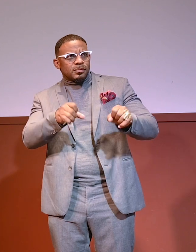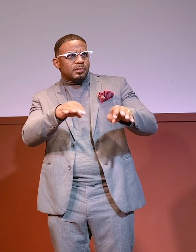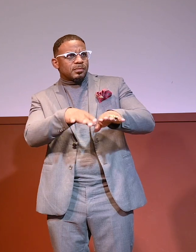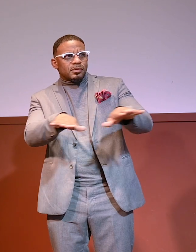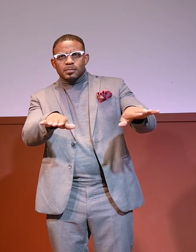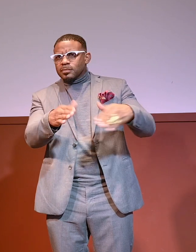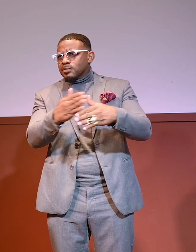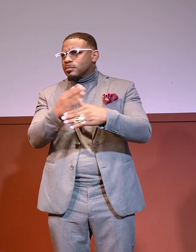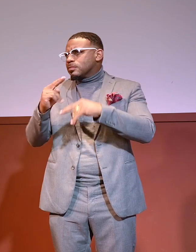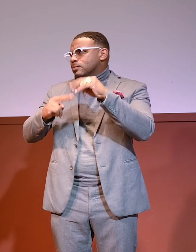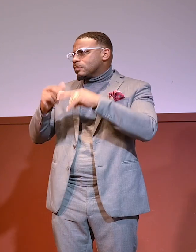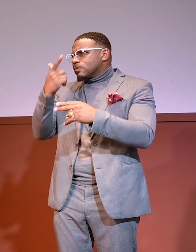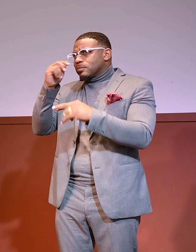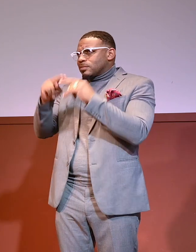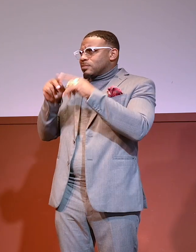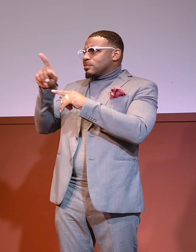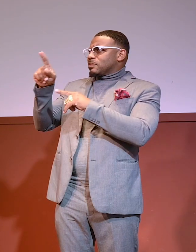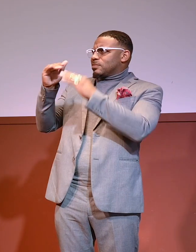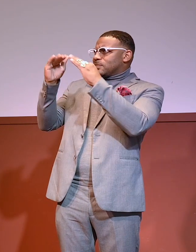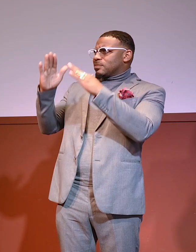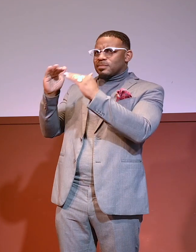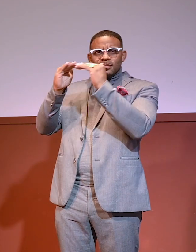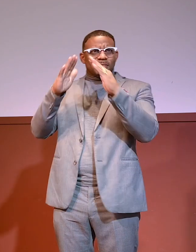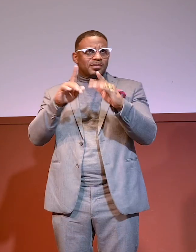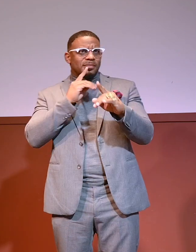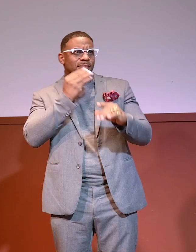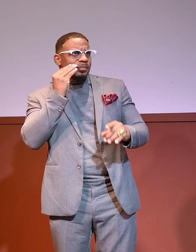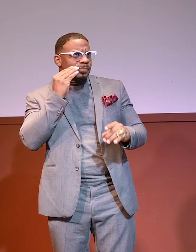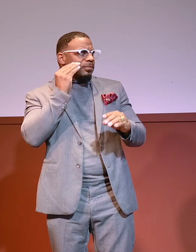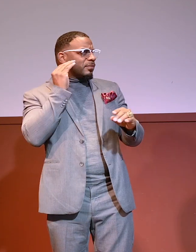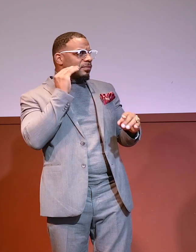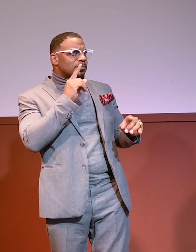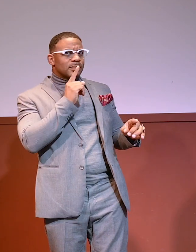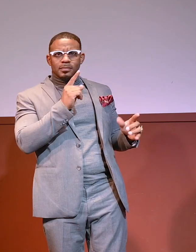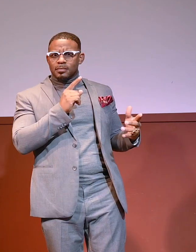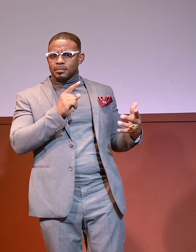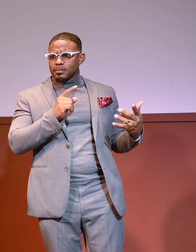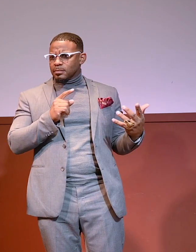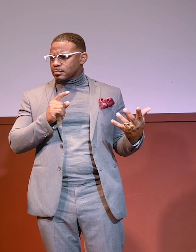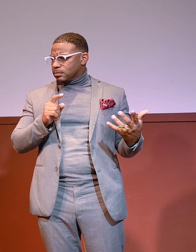weaving between buildings, because a building is a house, and a house is a home, and home is